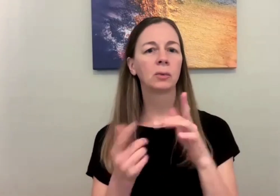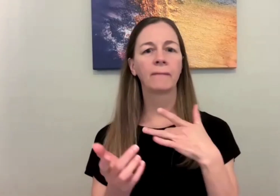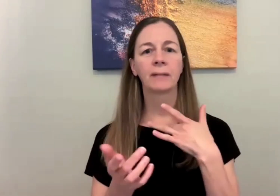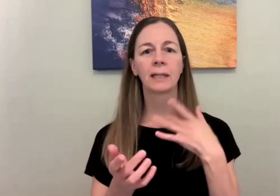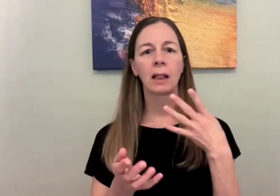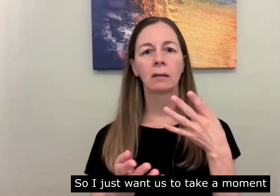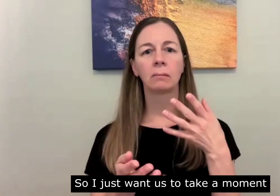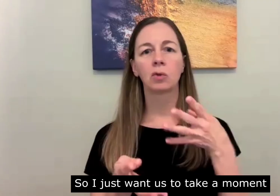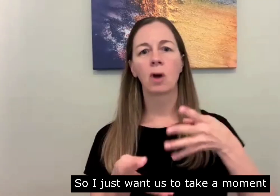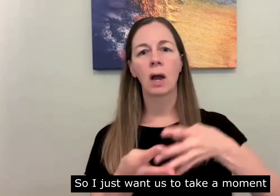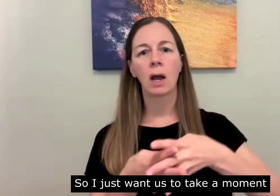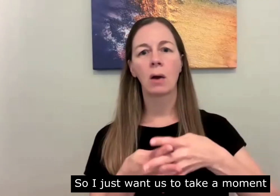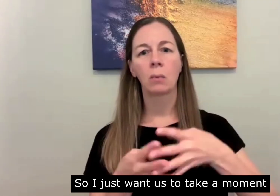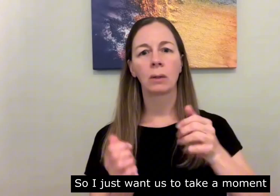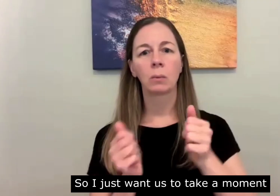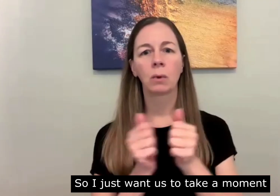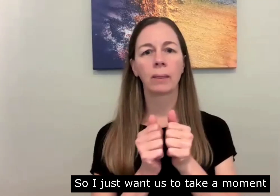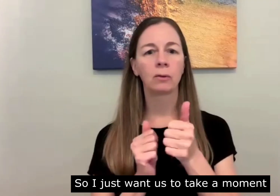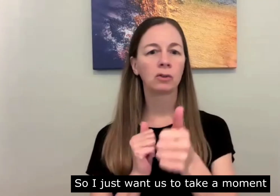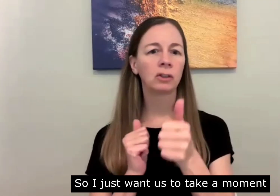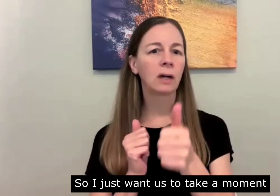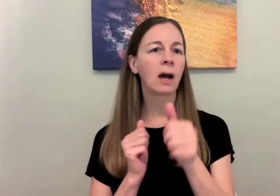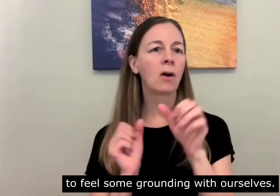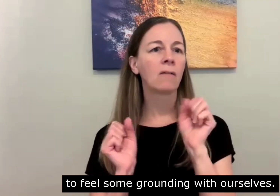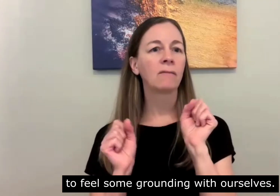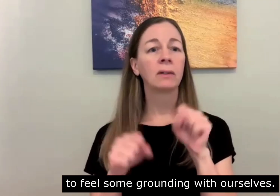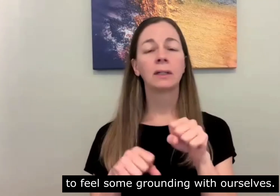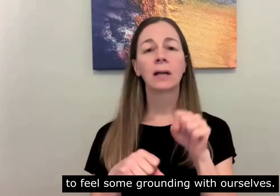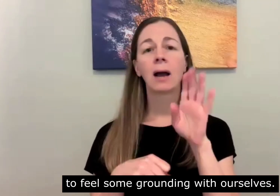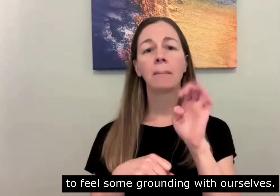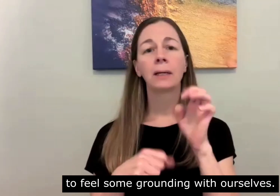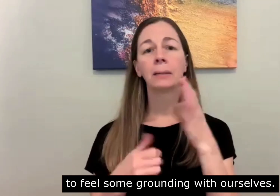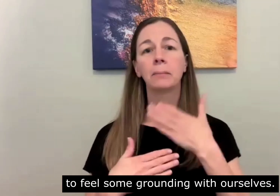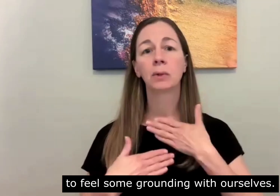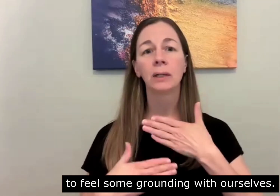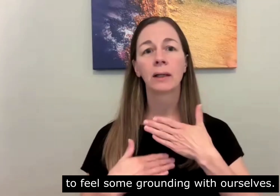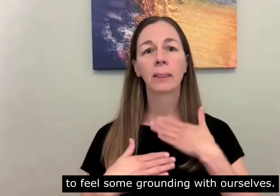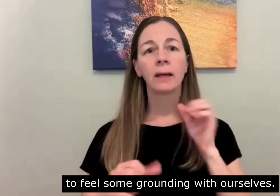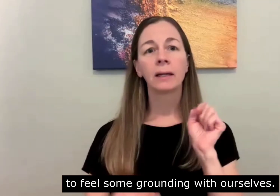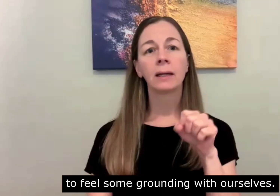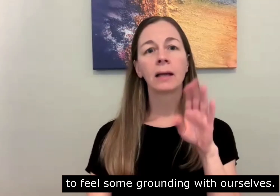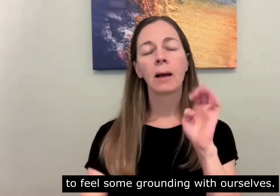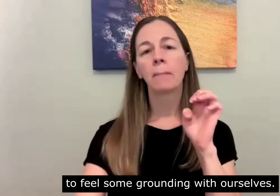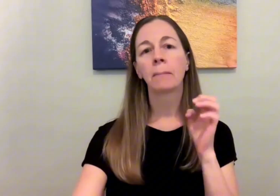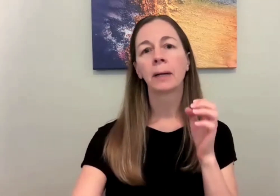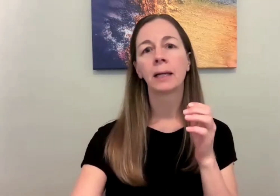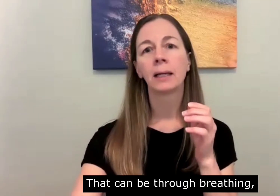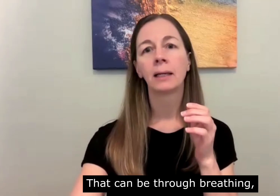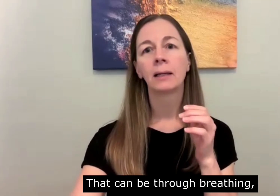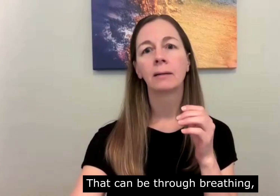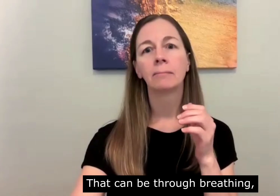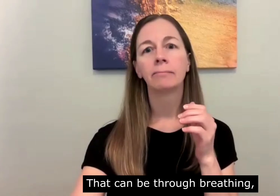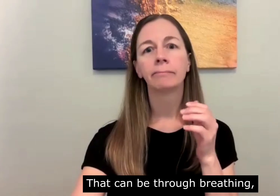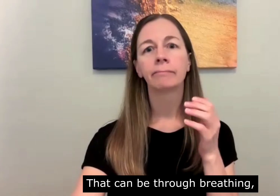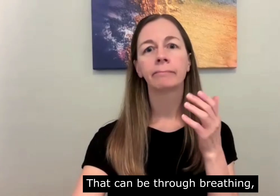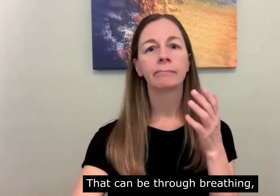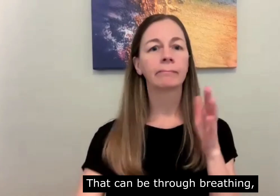So I just want us to take a moment to feel some grounding with ourselves. That can be through breathing.